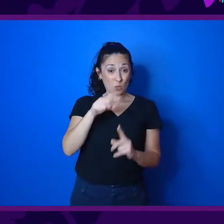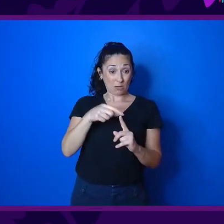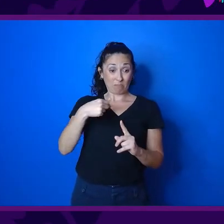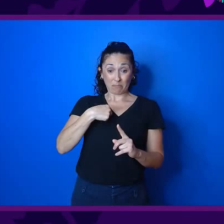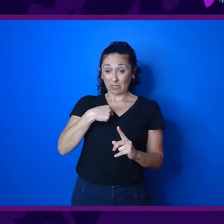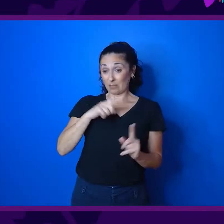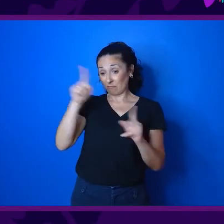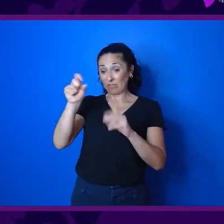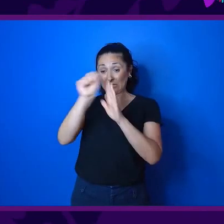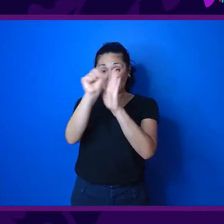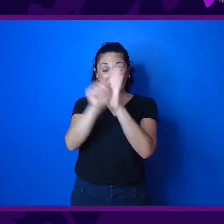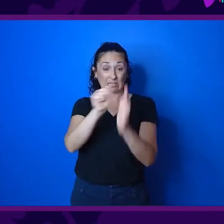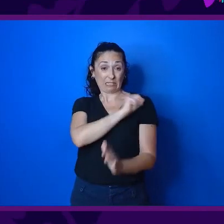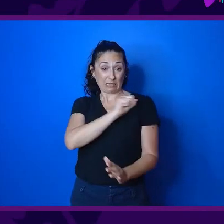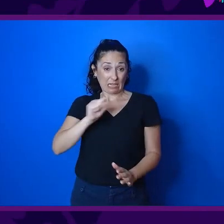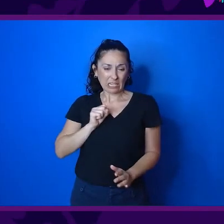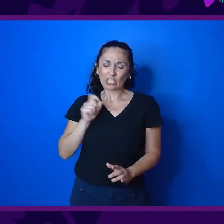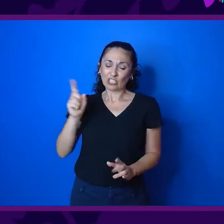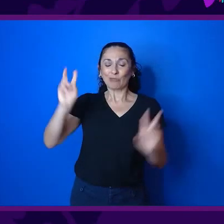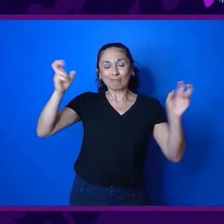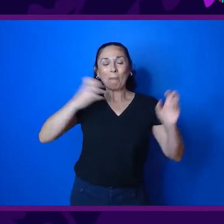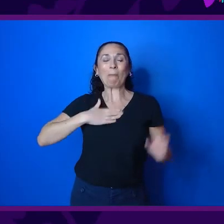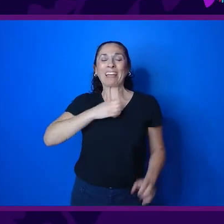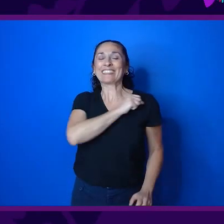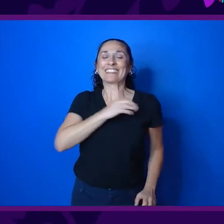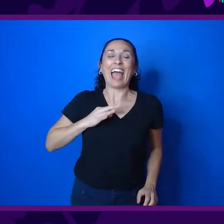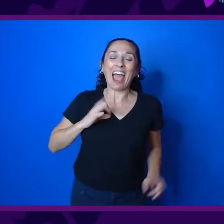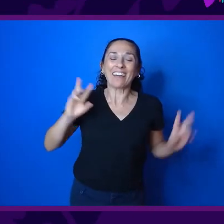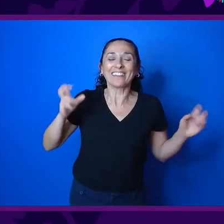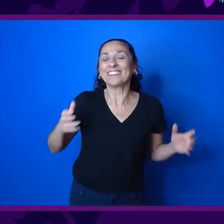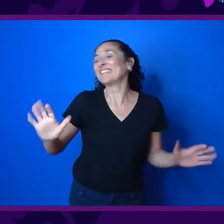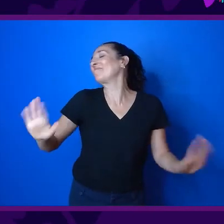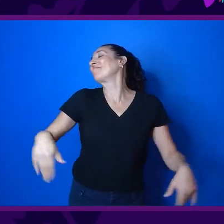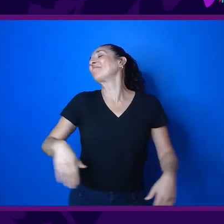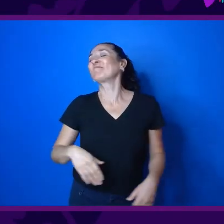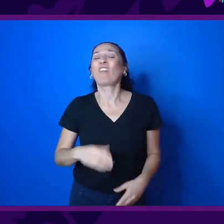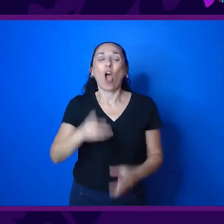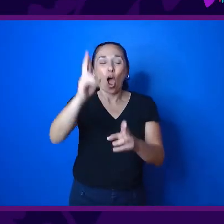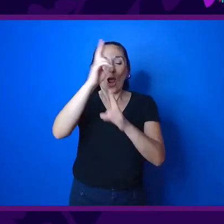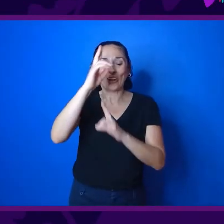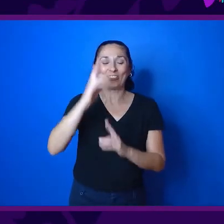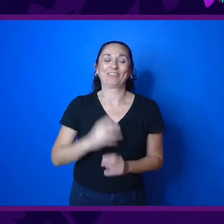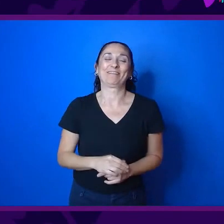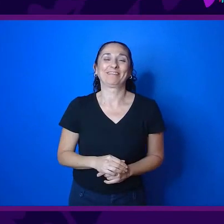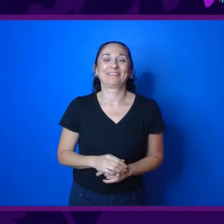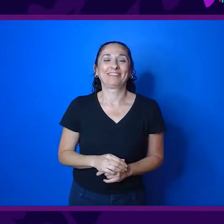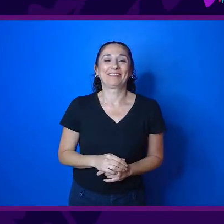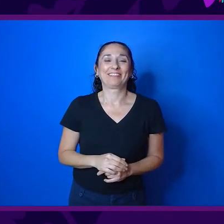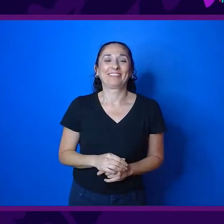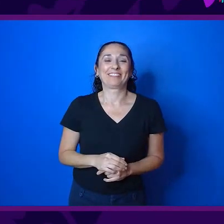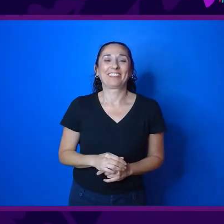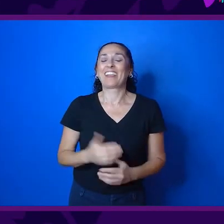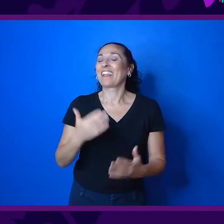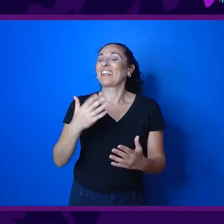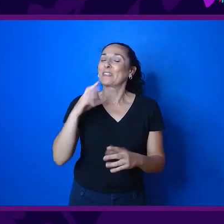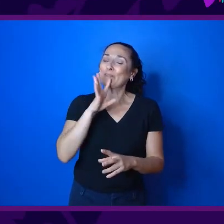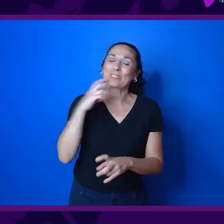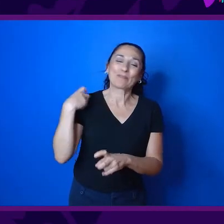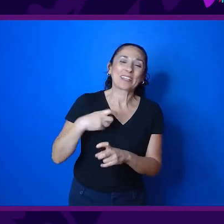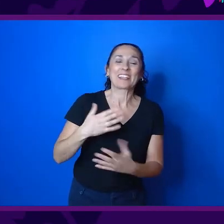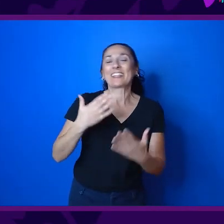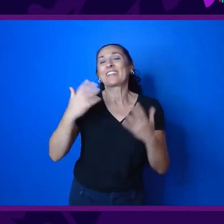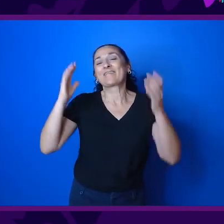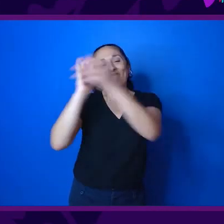senate that she was part of my staff, and I gladly took that as a badge of honor. Thank you so much, y felicidades, y sí se